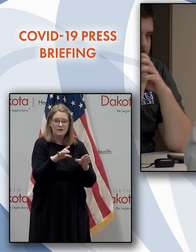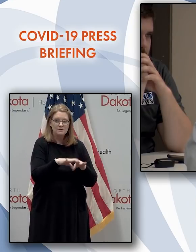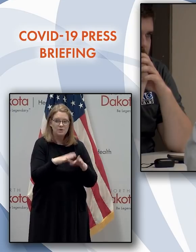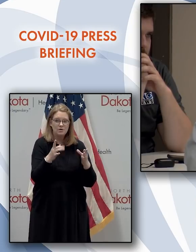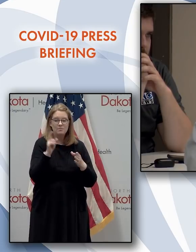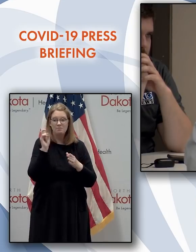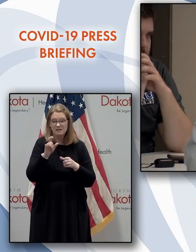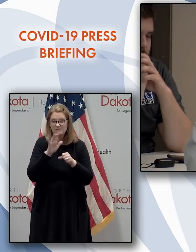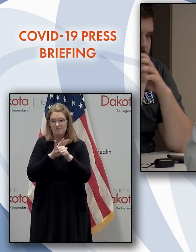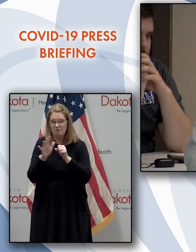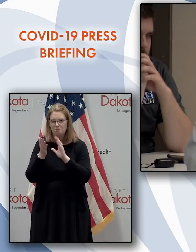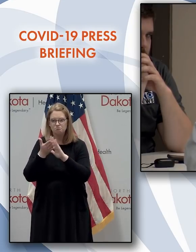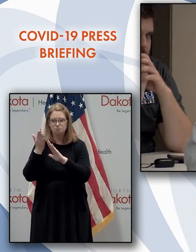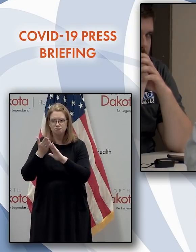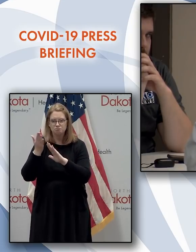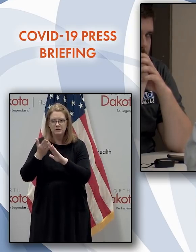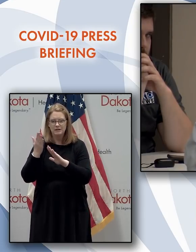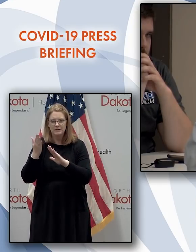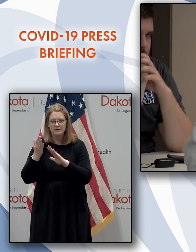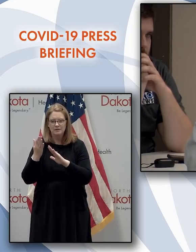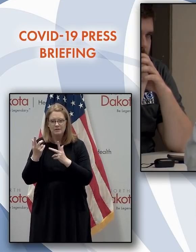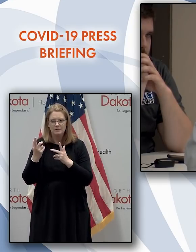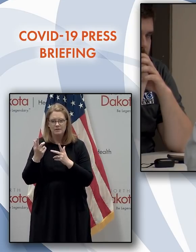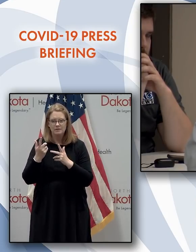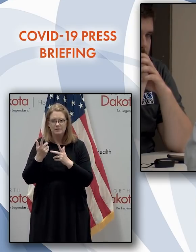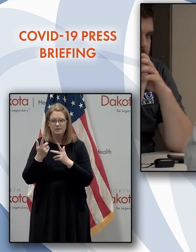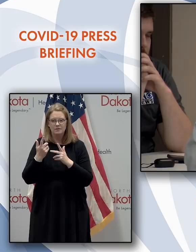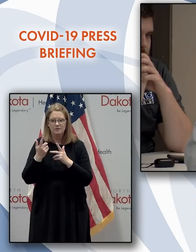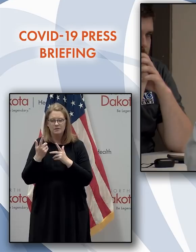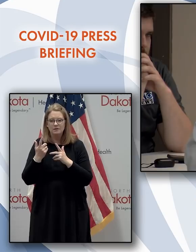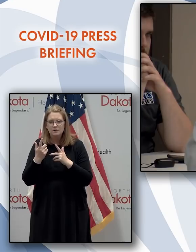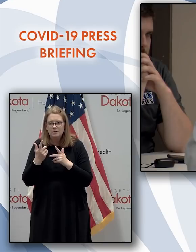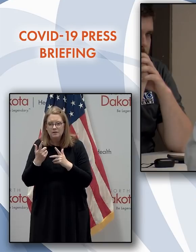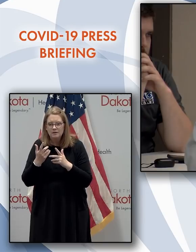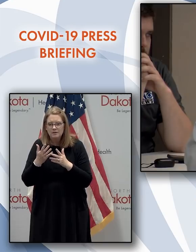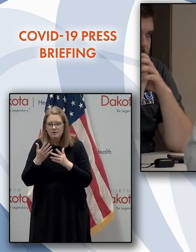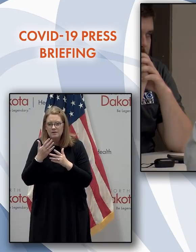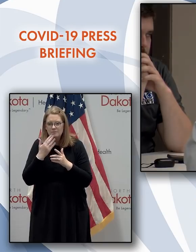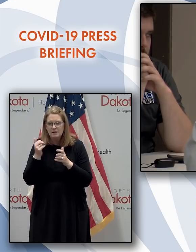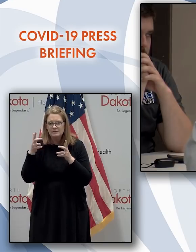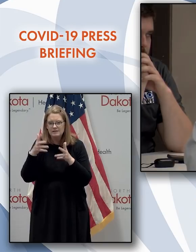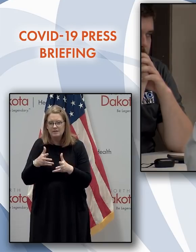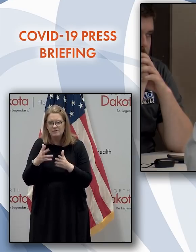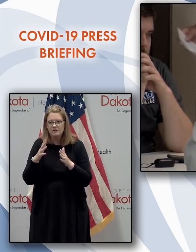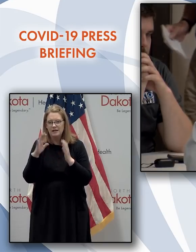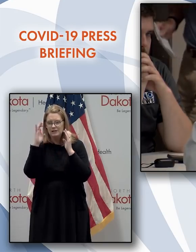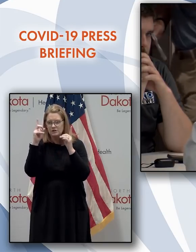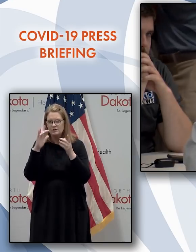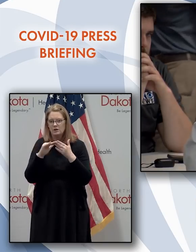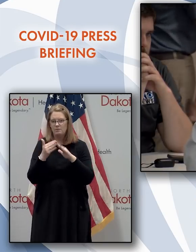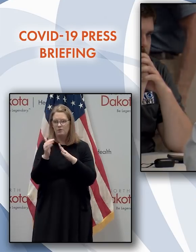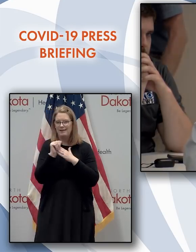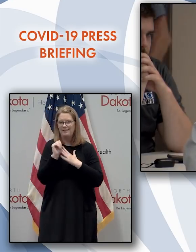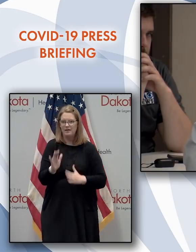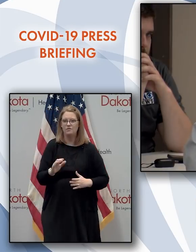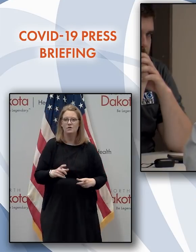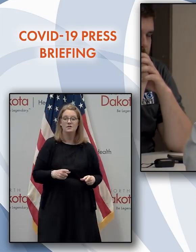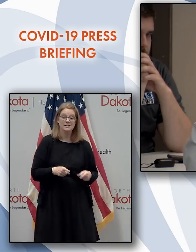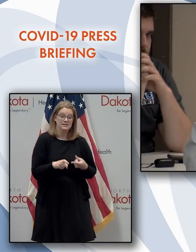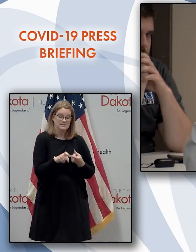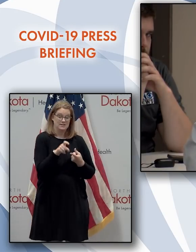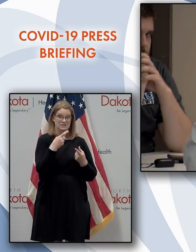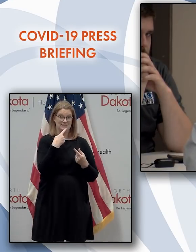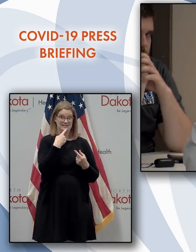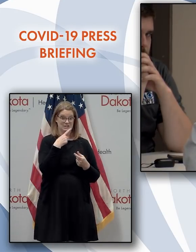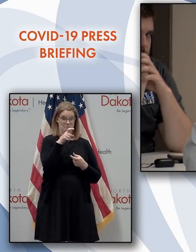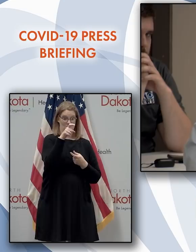fully operational, and how that happens is best left to education and community leaders. So when she says you must